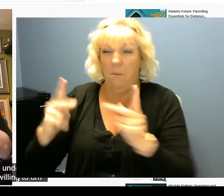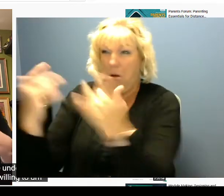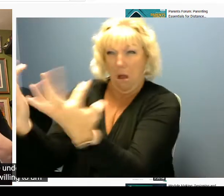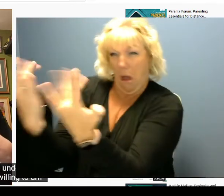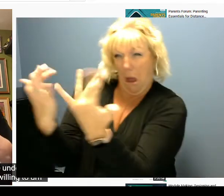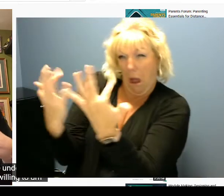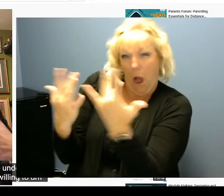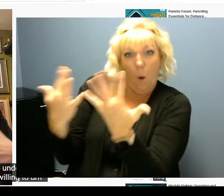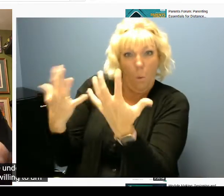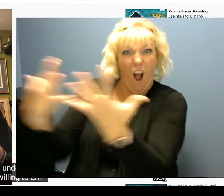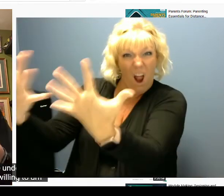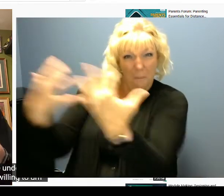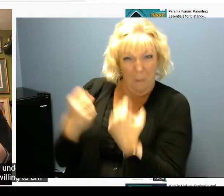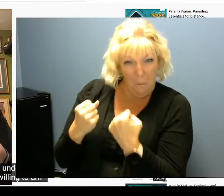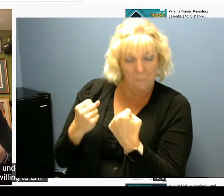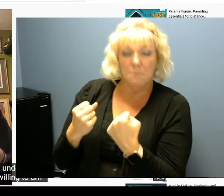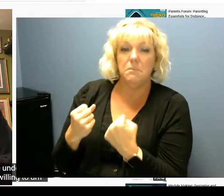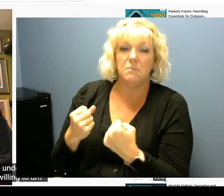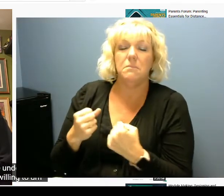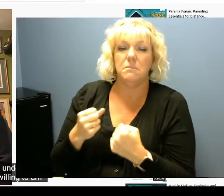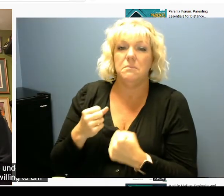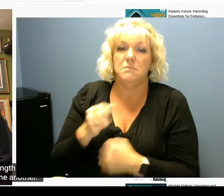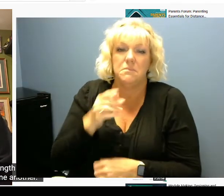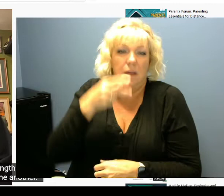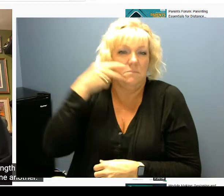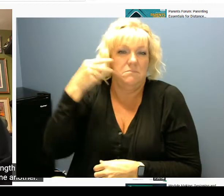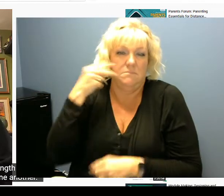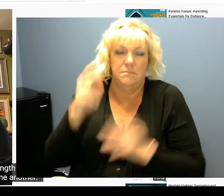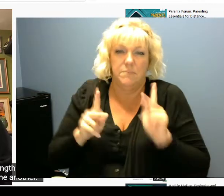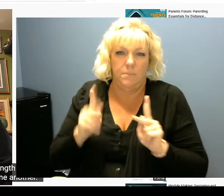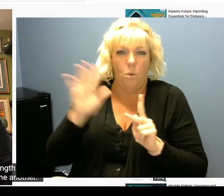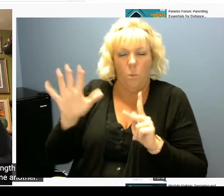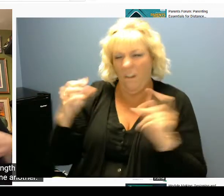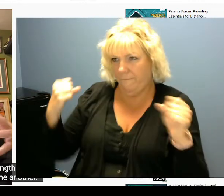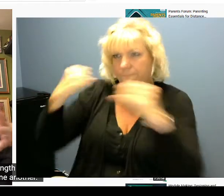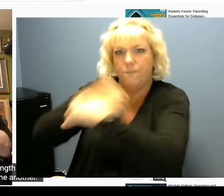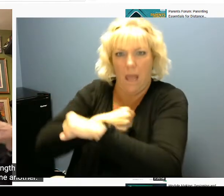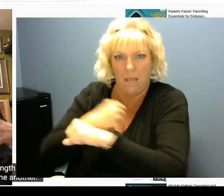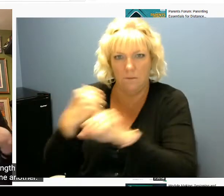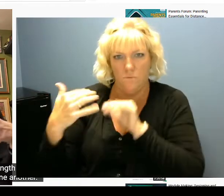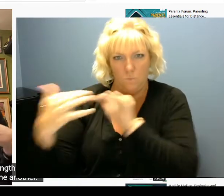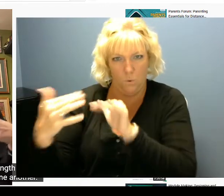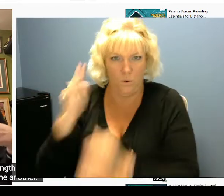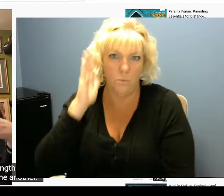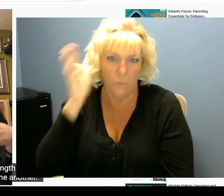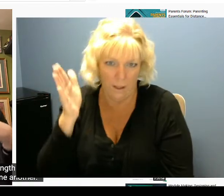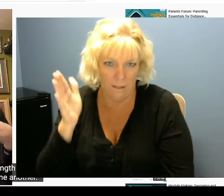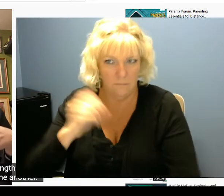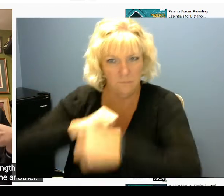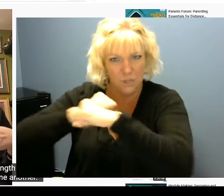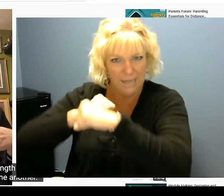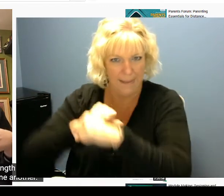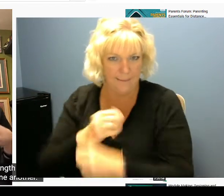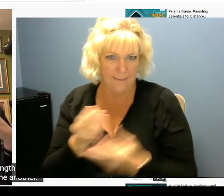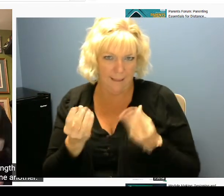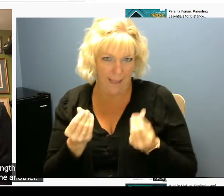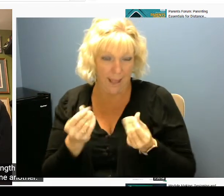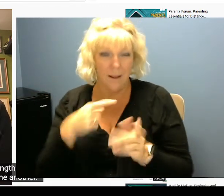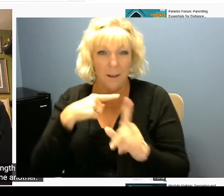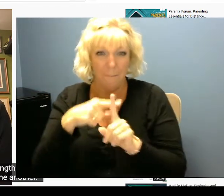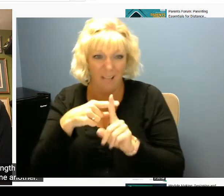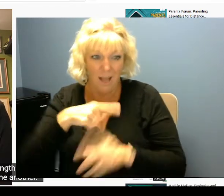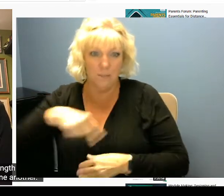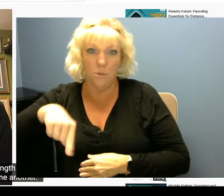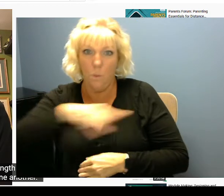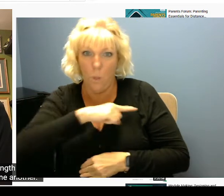right, they are willing to engage in war and also have strength in the